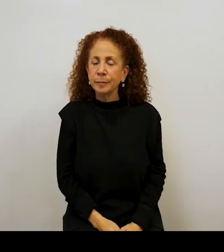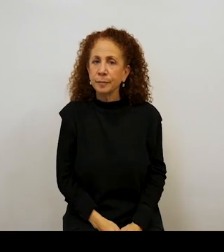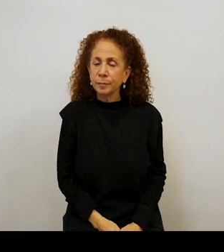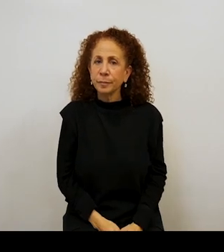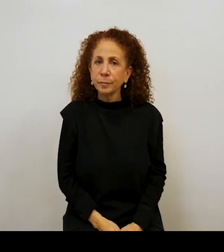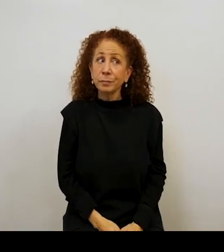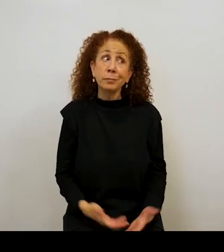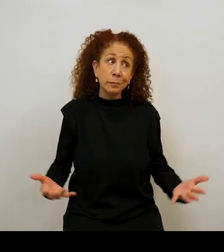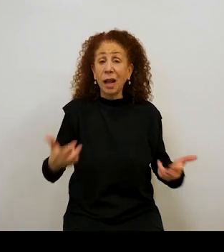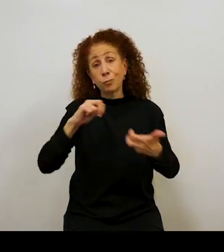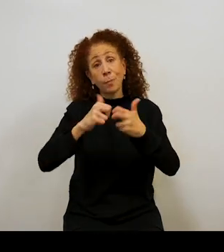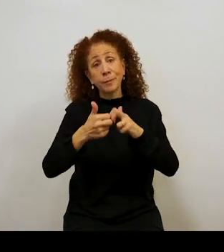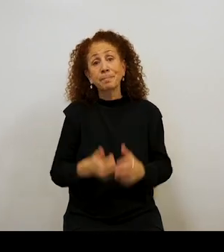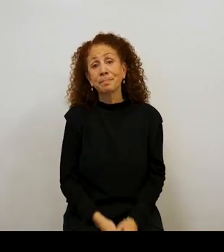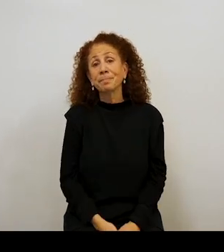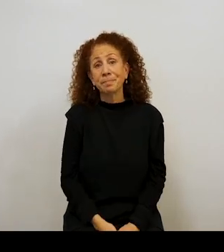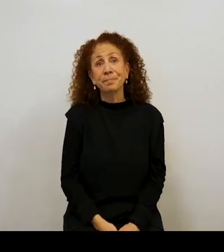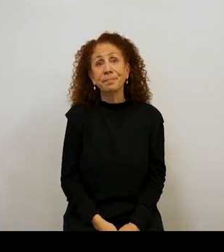And that's problematic.